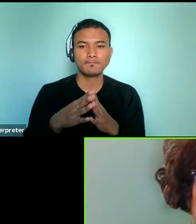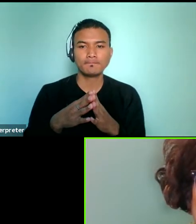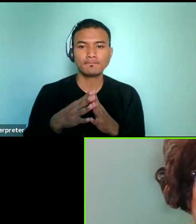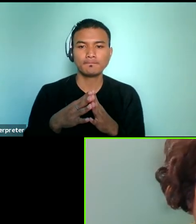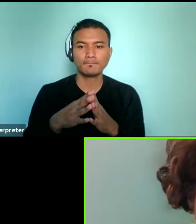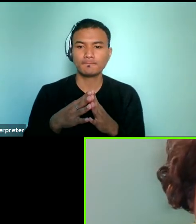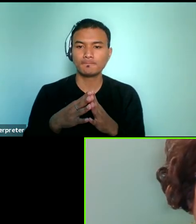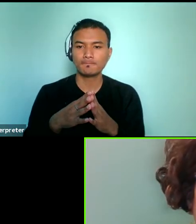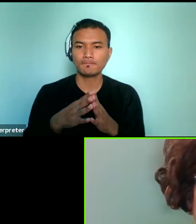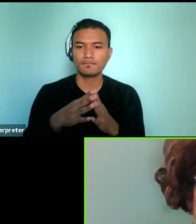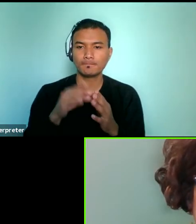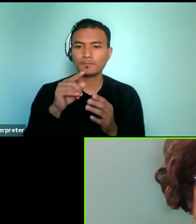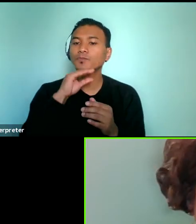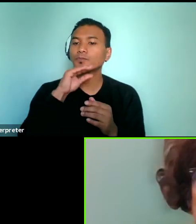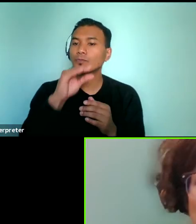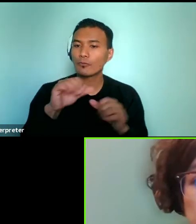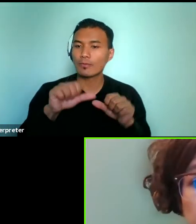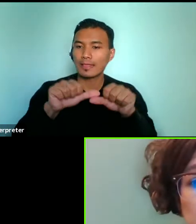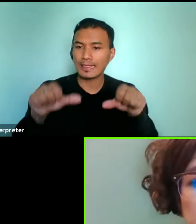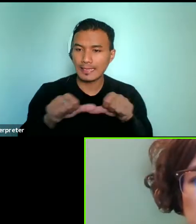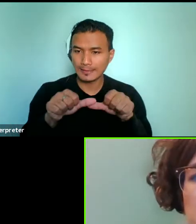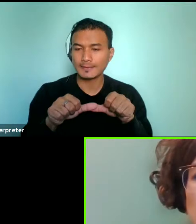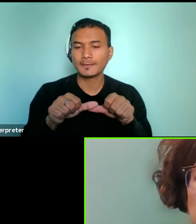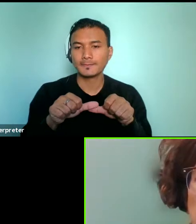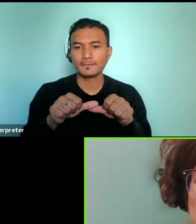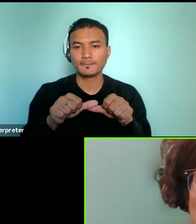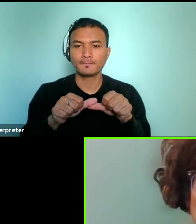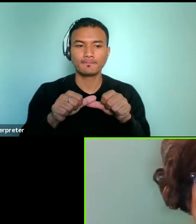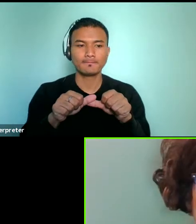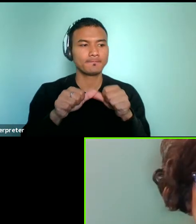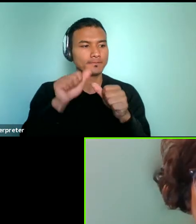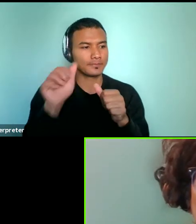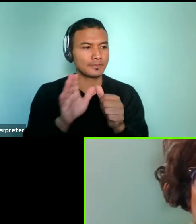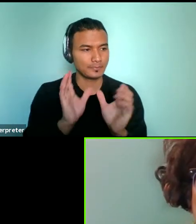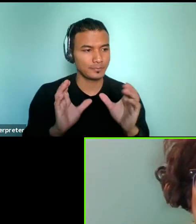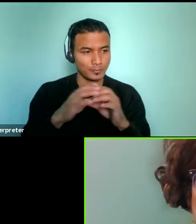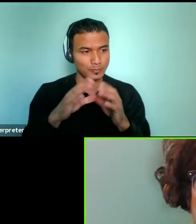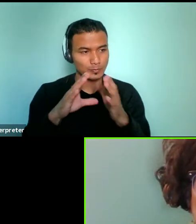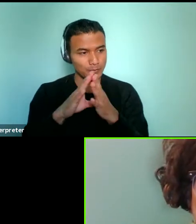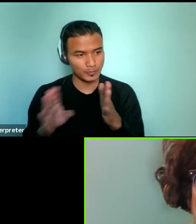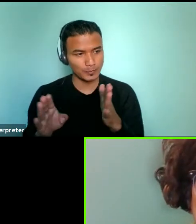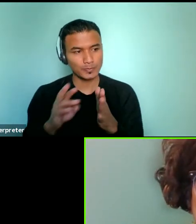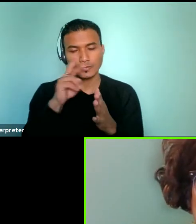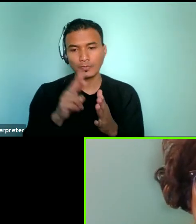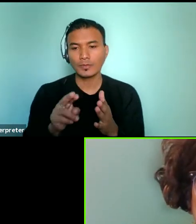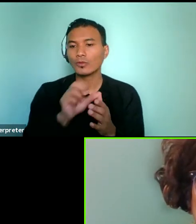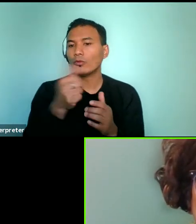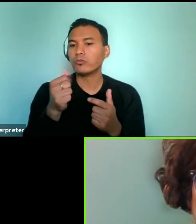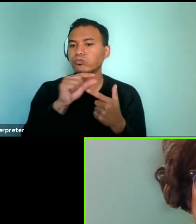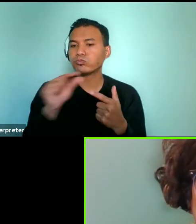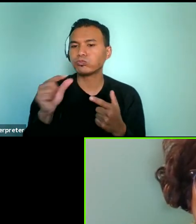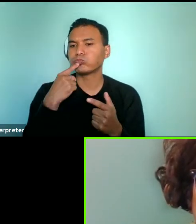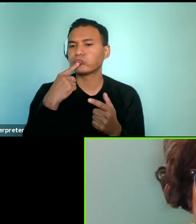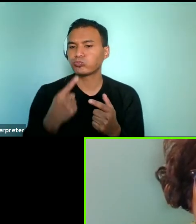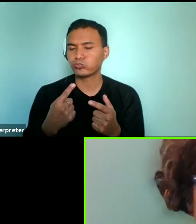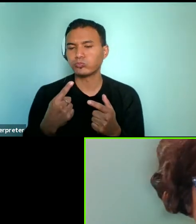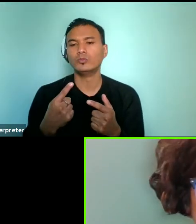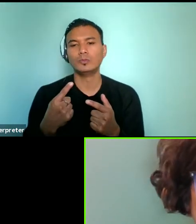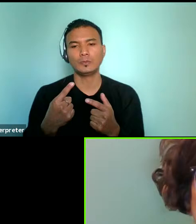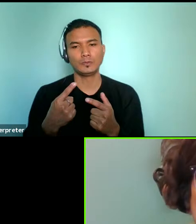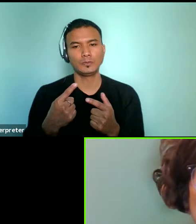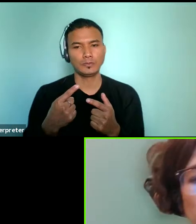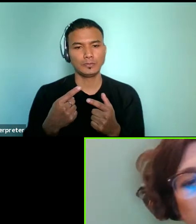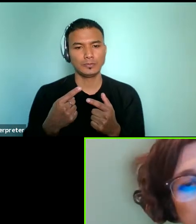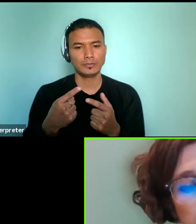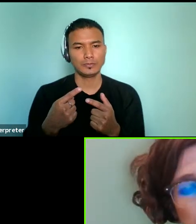on youth and land by the Youth and Land Asia platforms, and the other one will be a focus